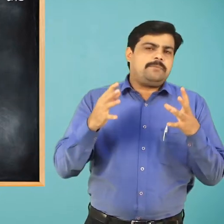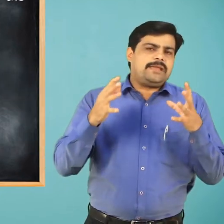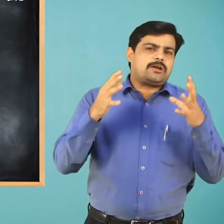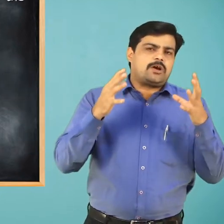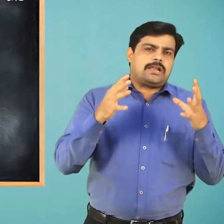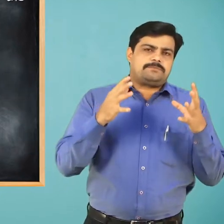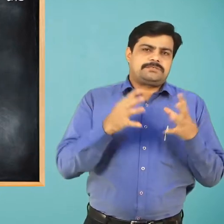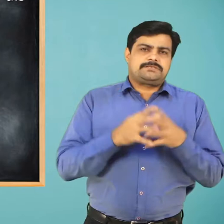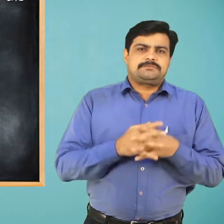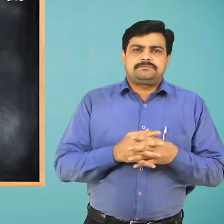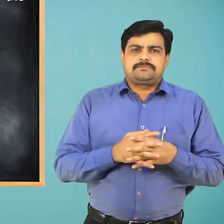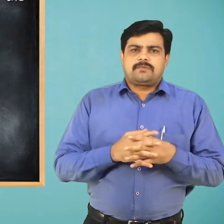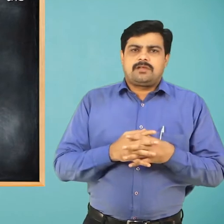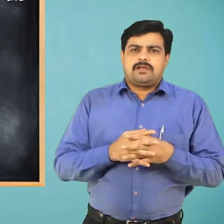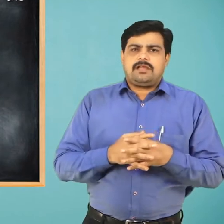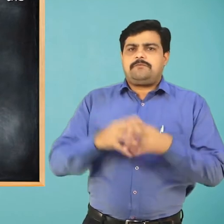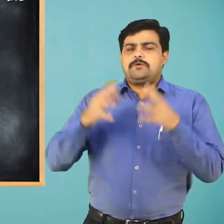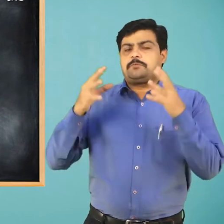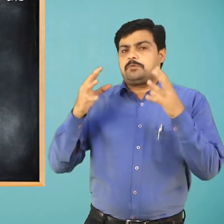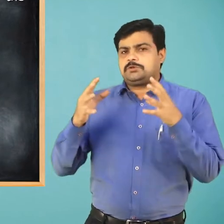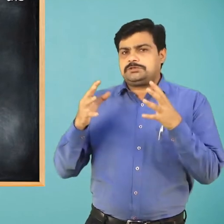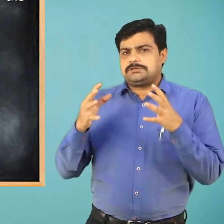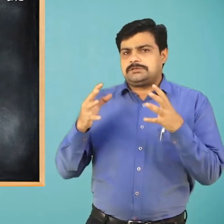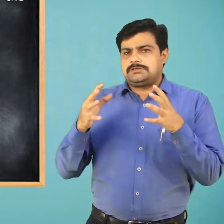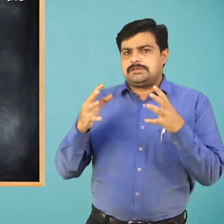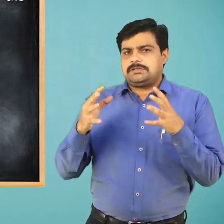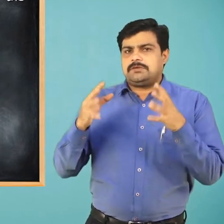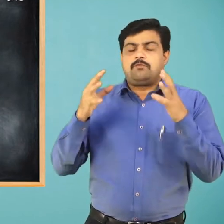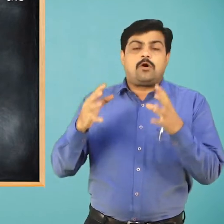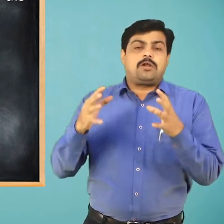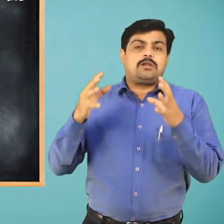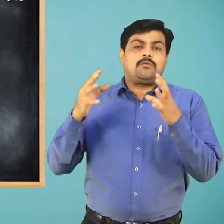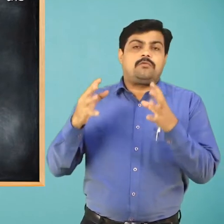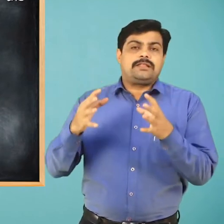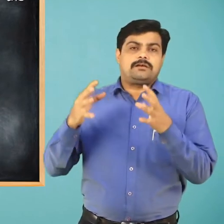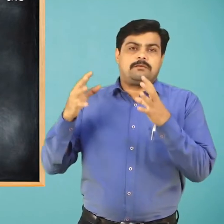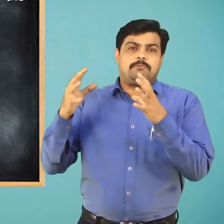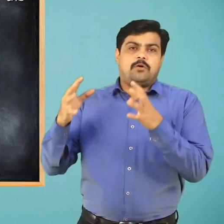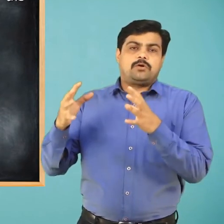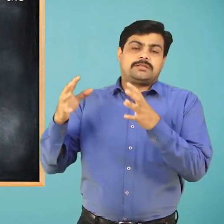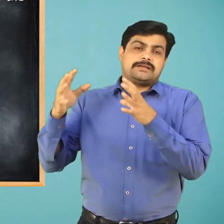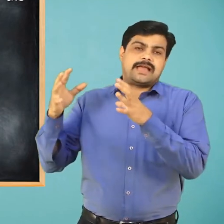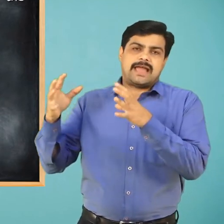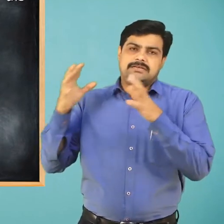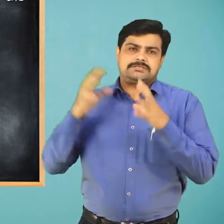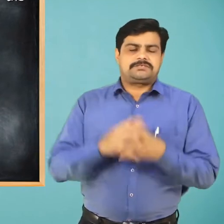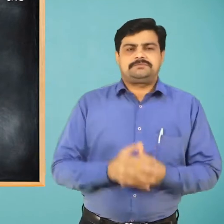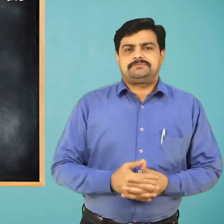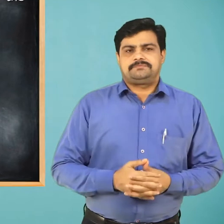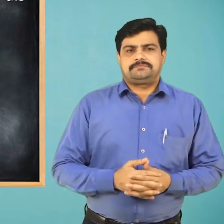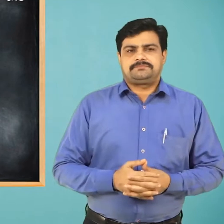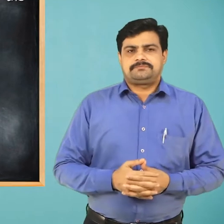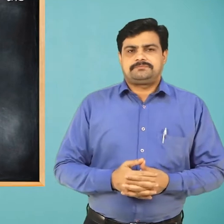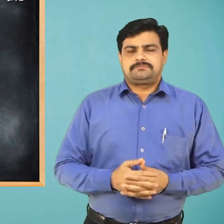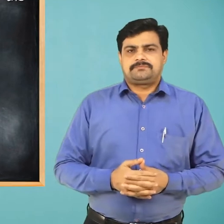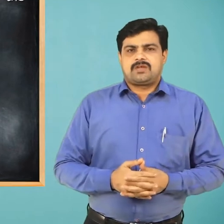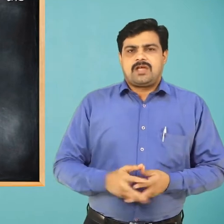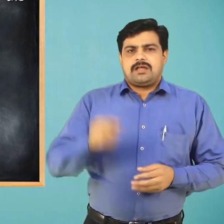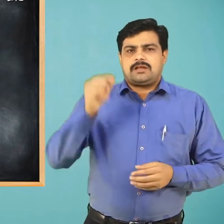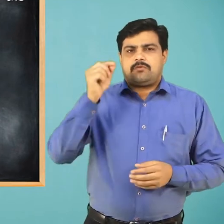be collapsed if you push the wall with both hands. Now what